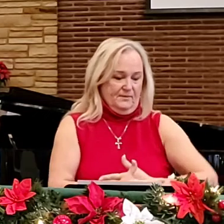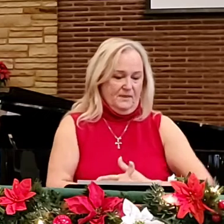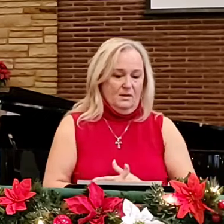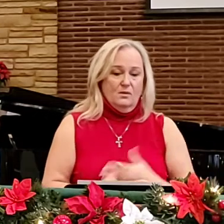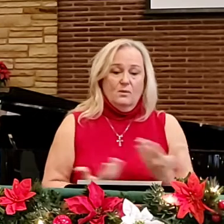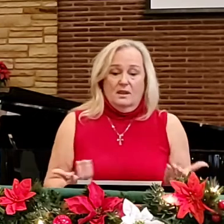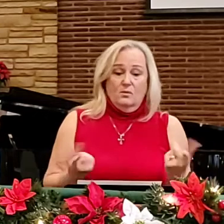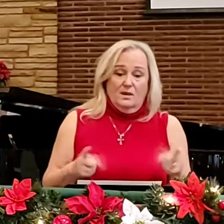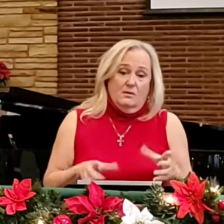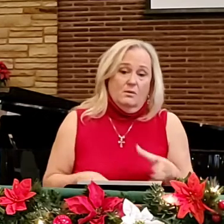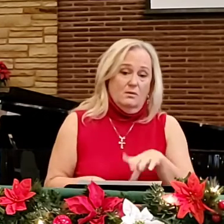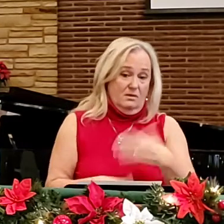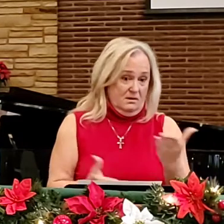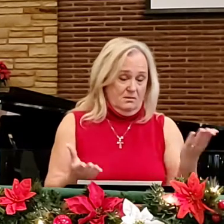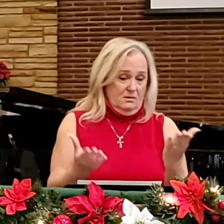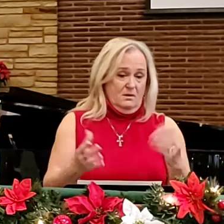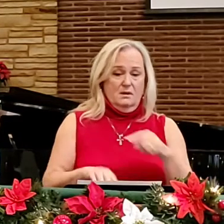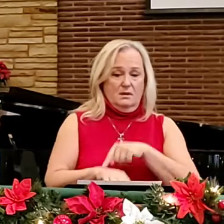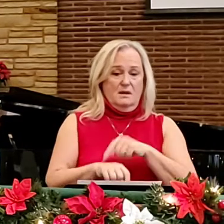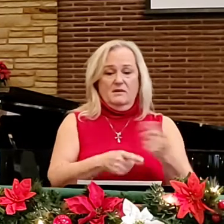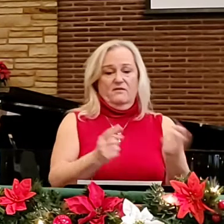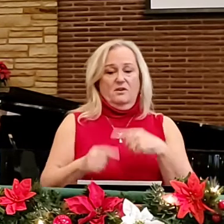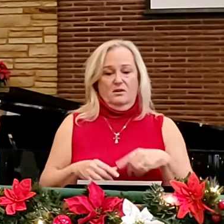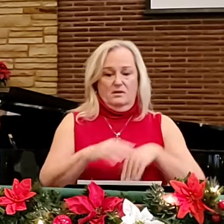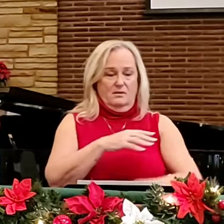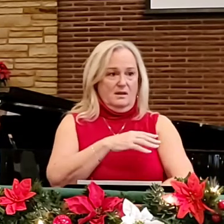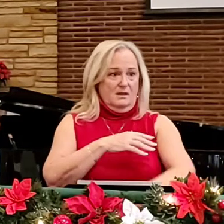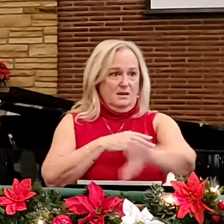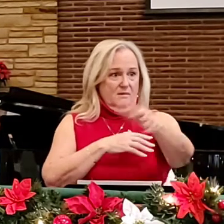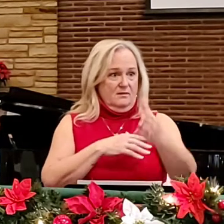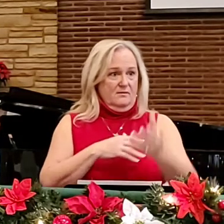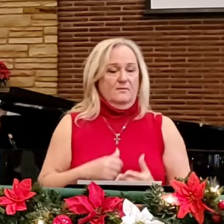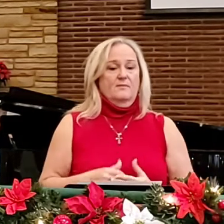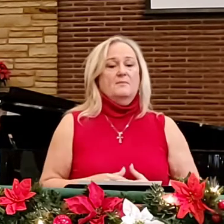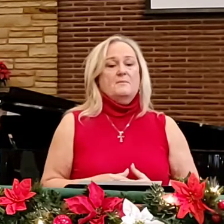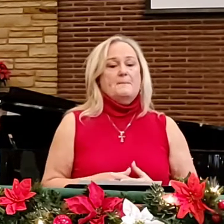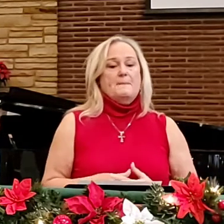While they were there, the time came for her to deliver her child.